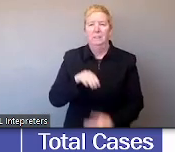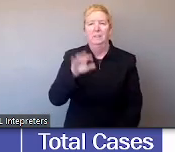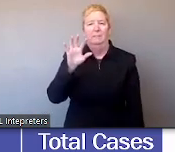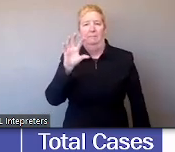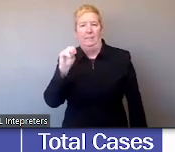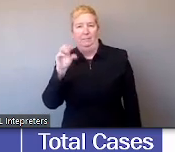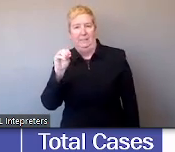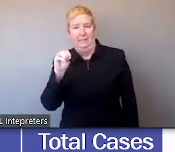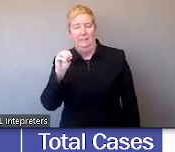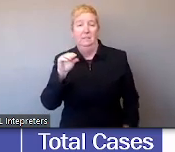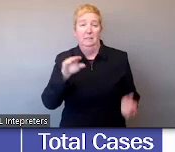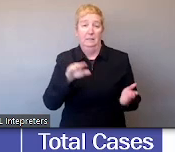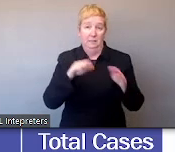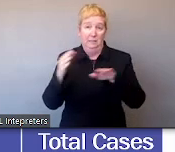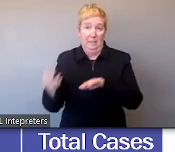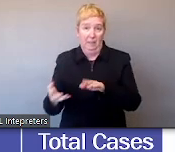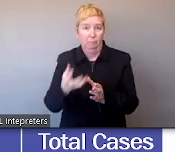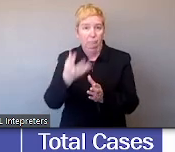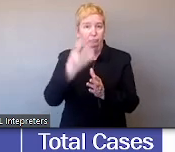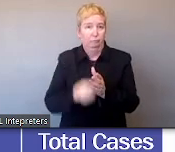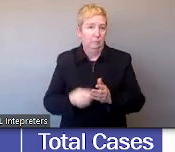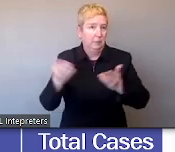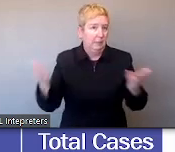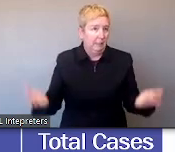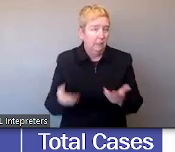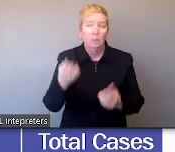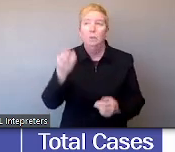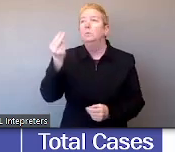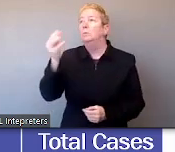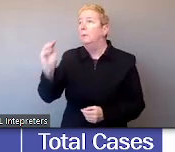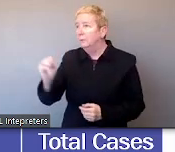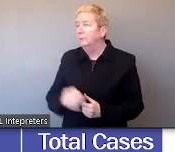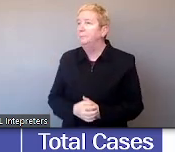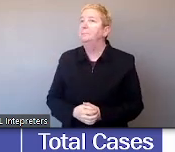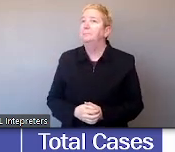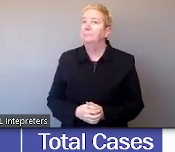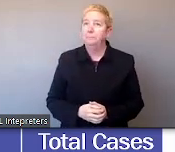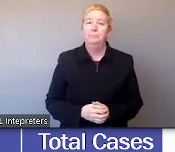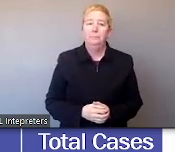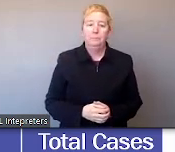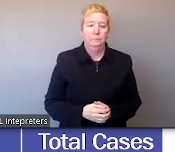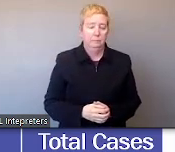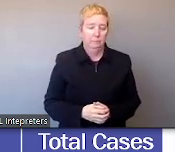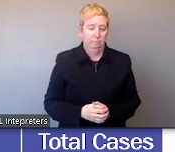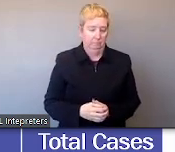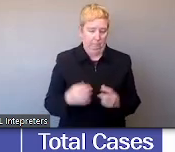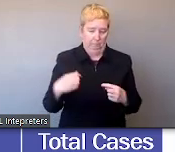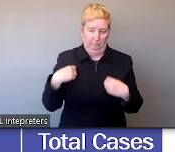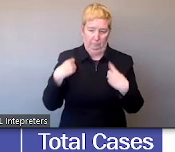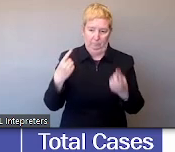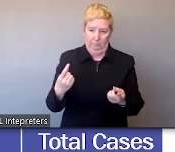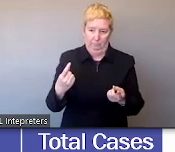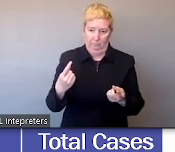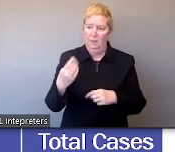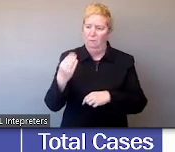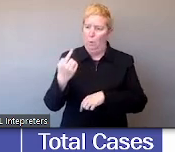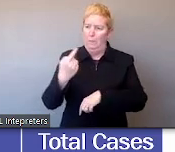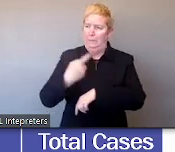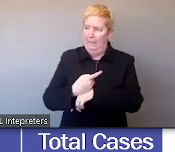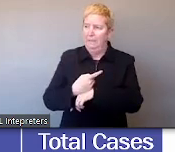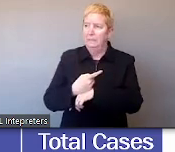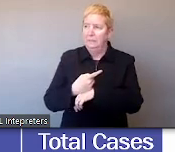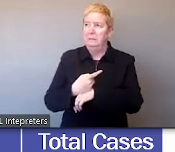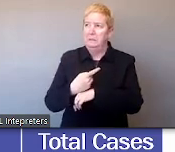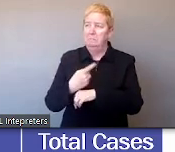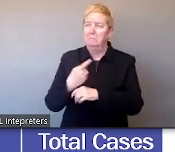7,050 deaths here in New Mexico. Again, over the last 14 days, a little higher.